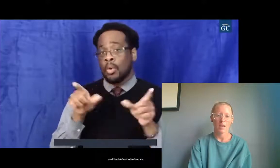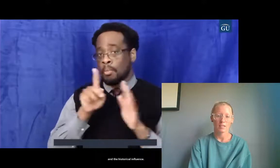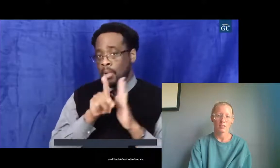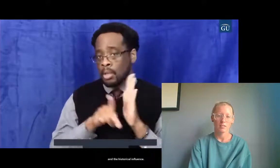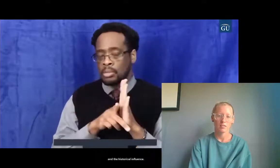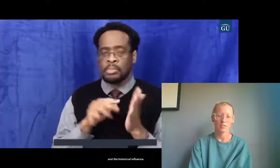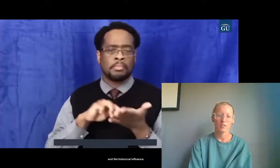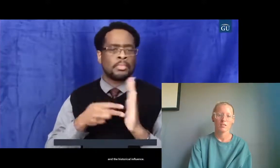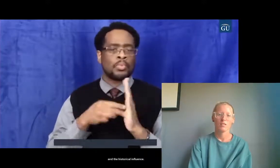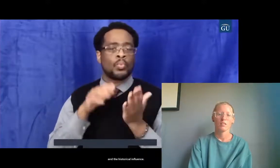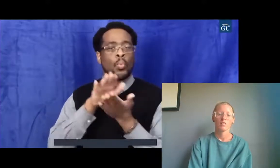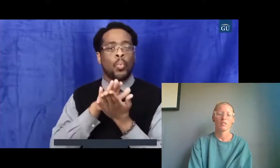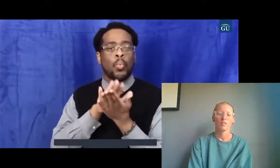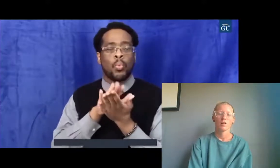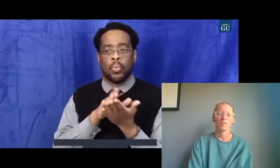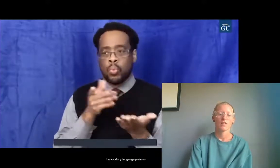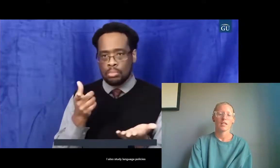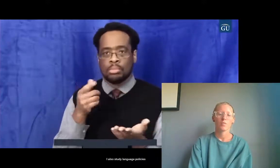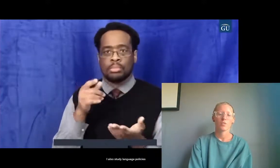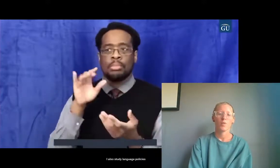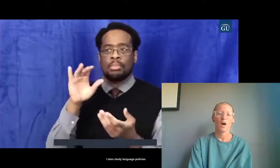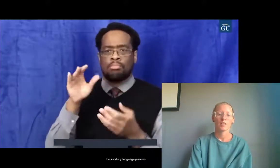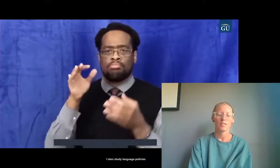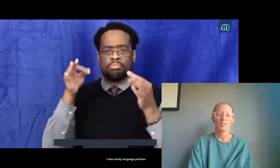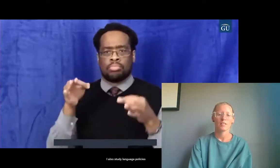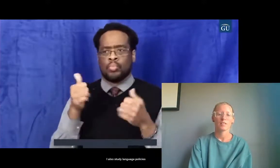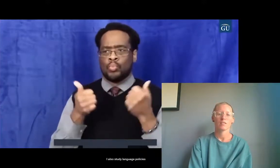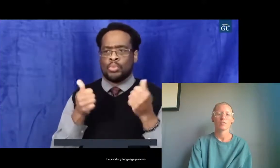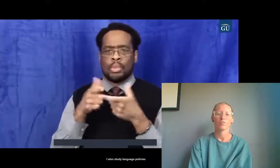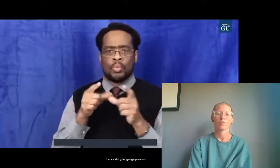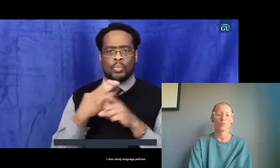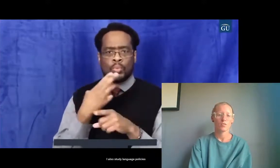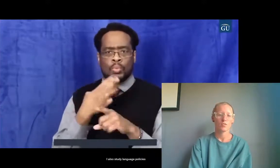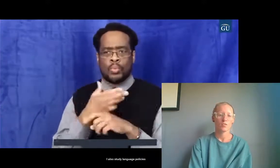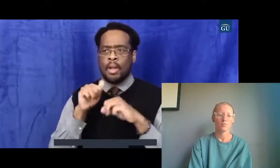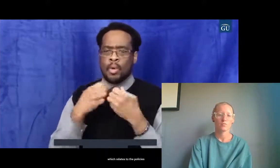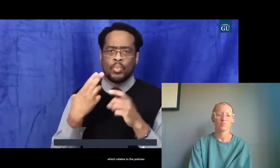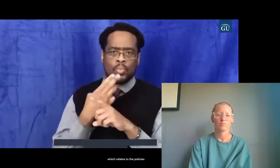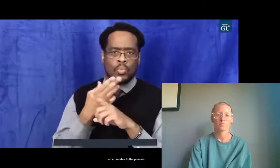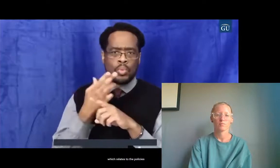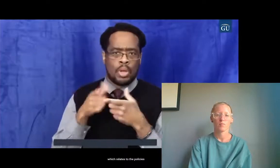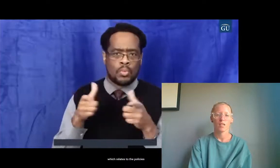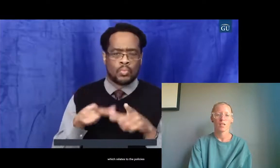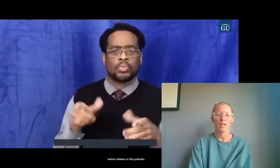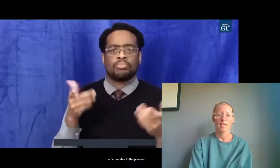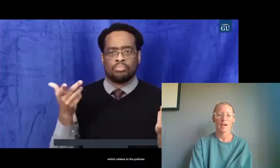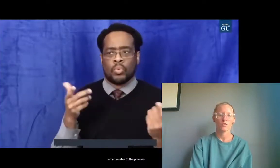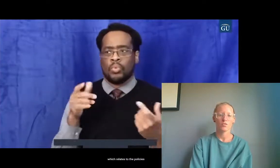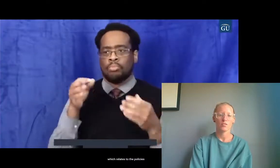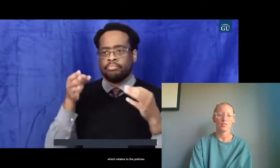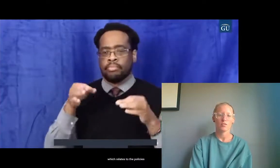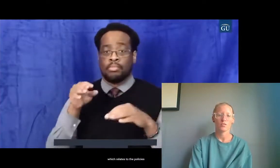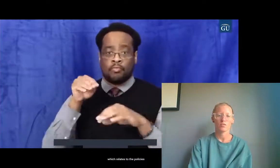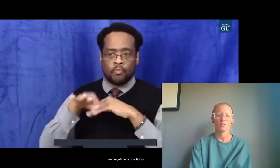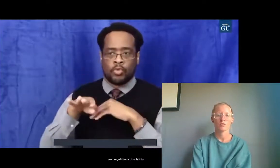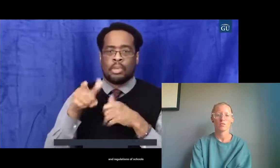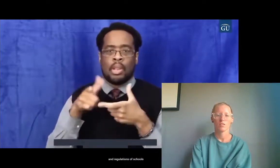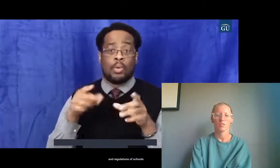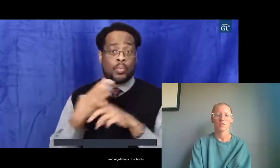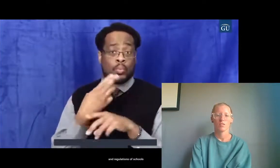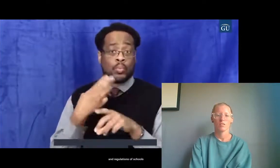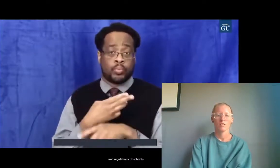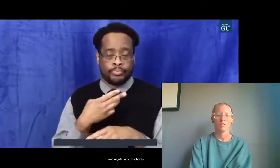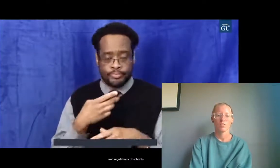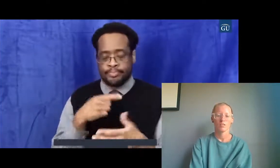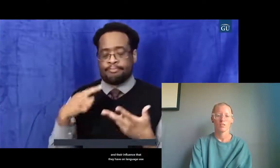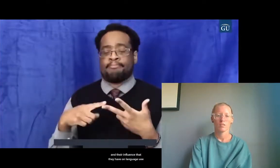has impacted the language policies and rules and how to use the language.